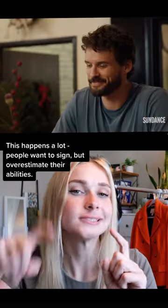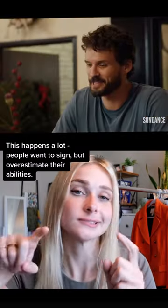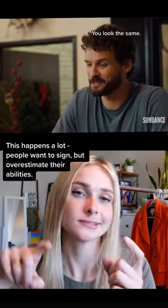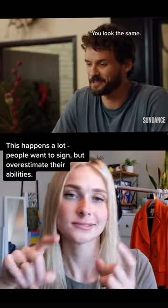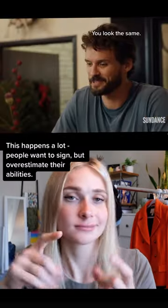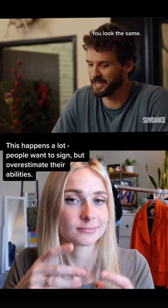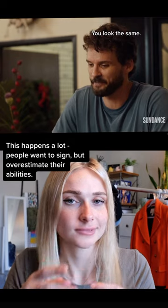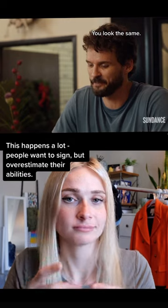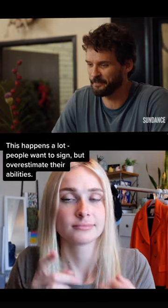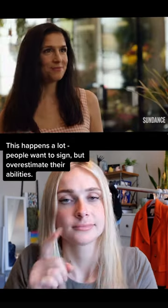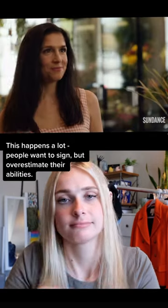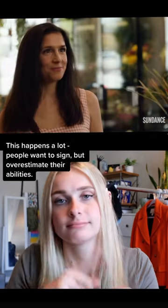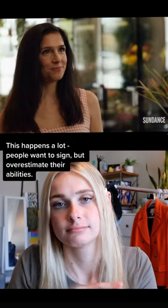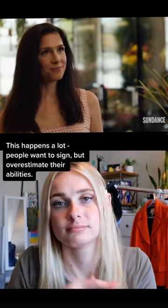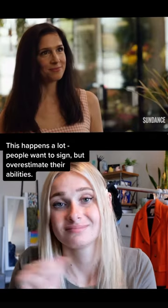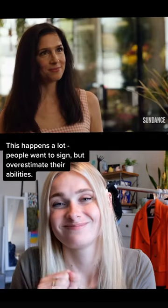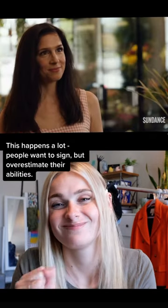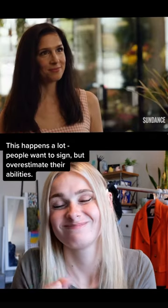You look the same.